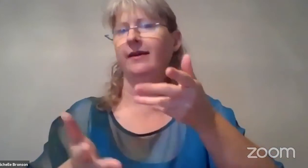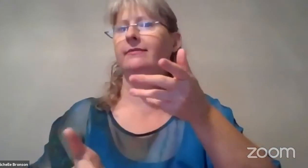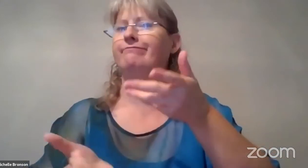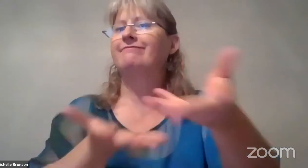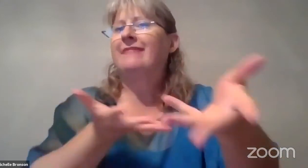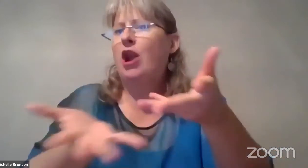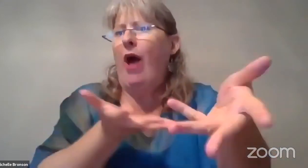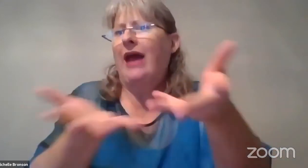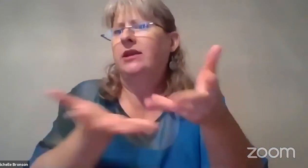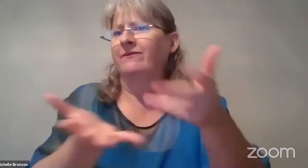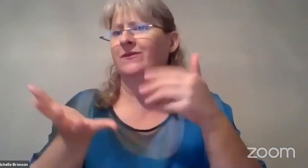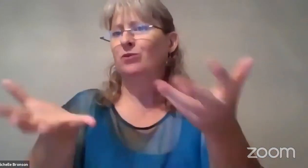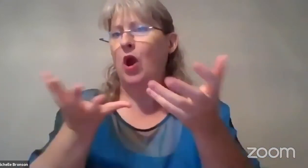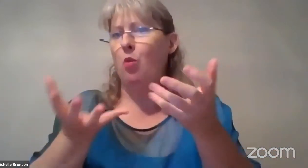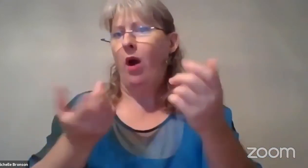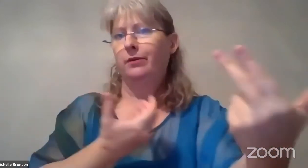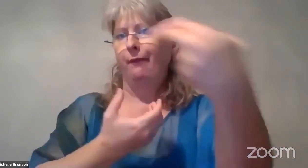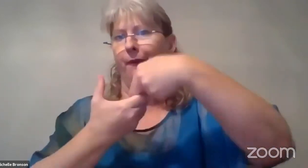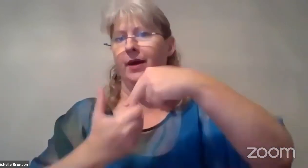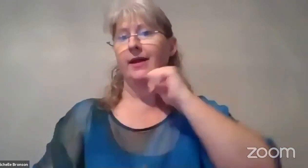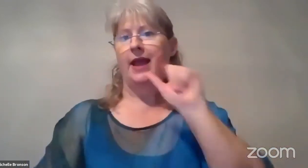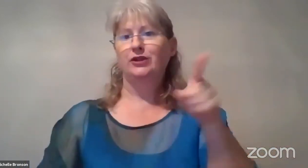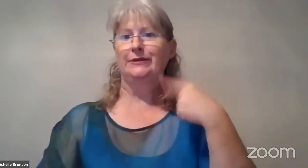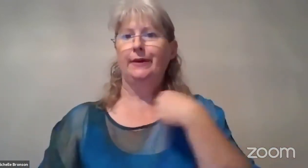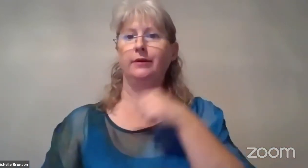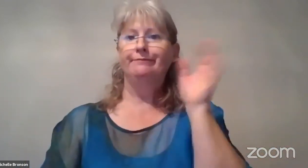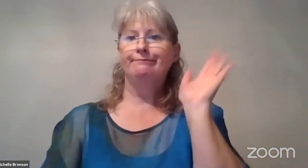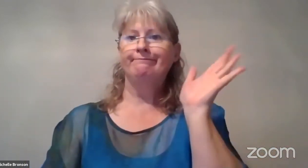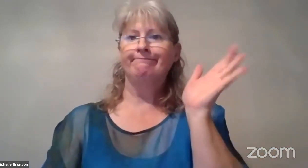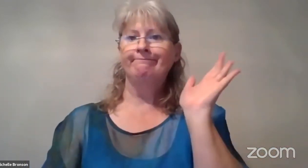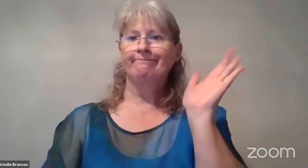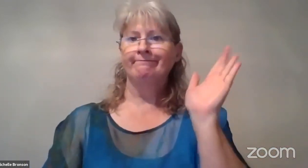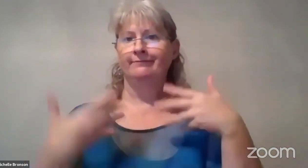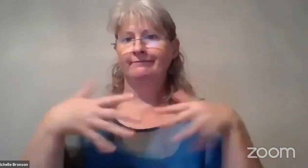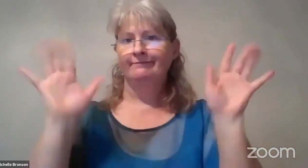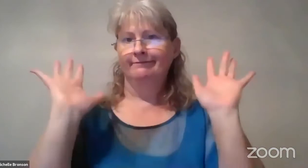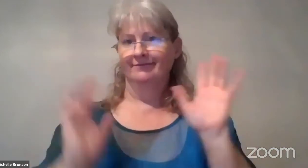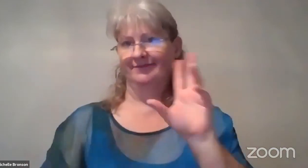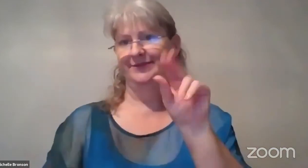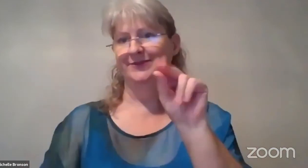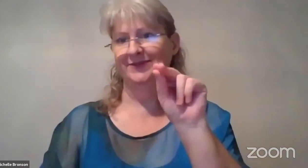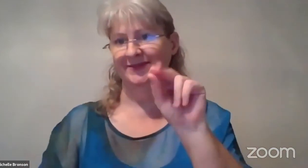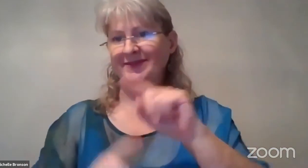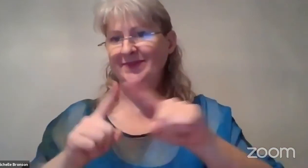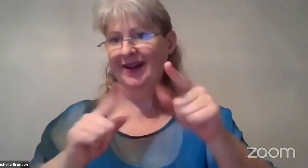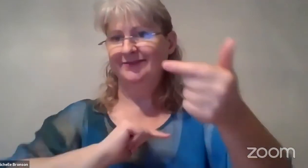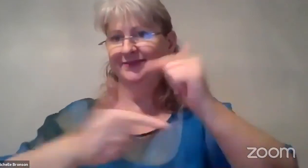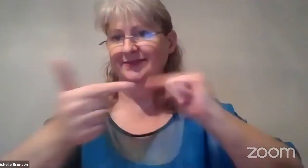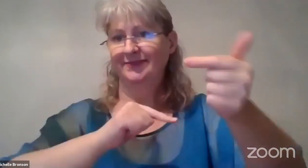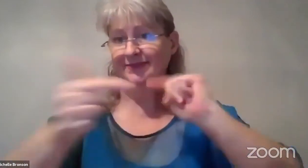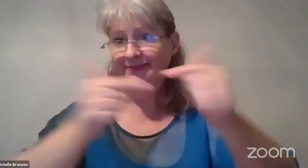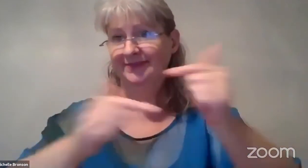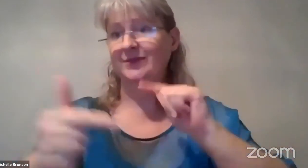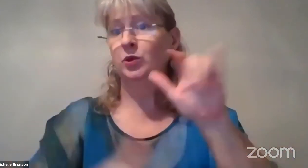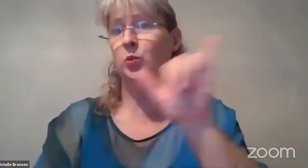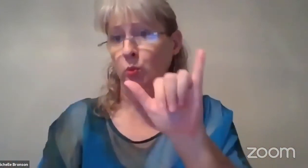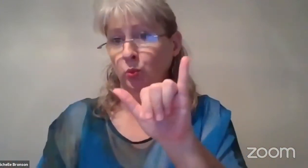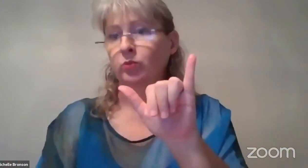Please include and get the word out. We want to make sure that students are participating at this event. We will